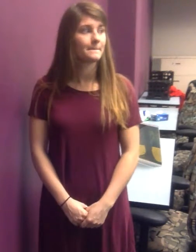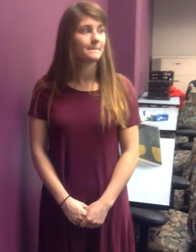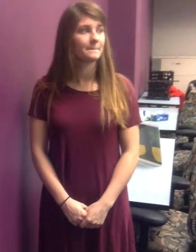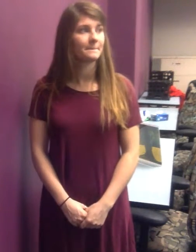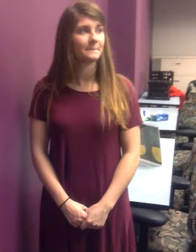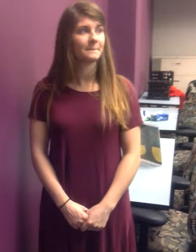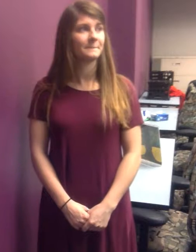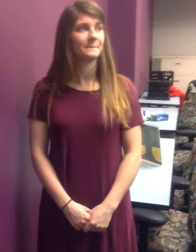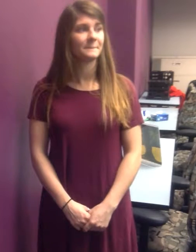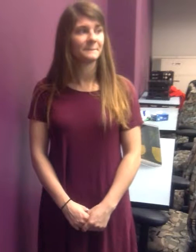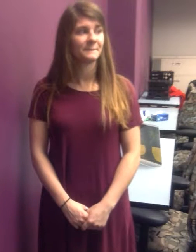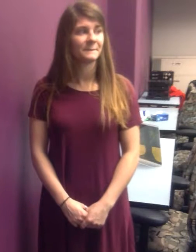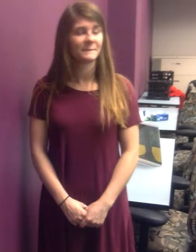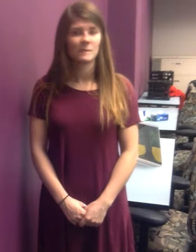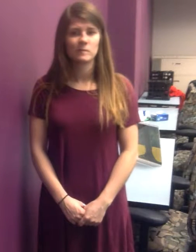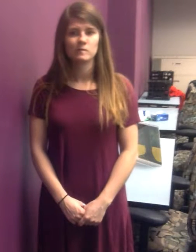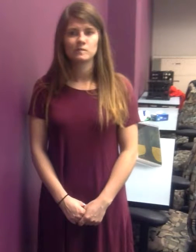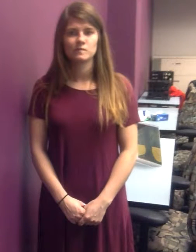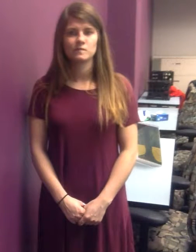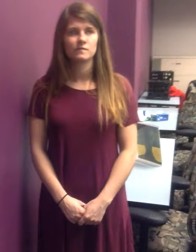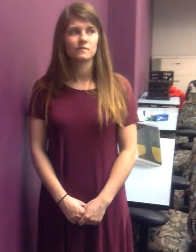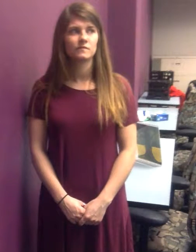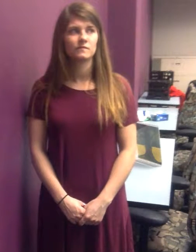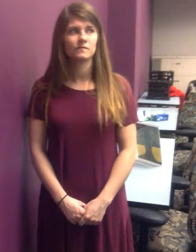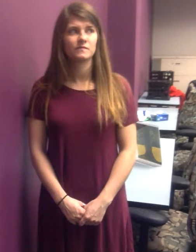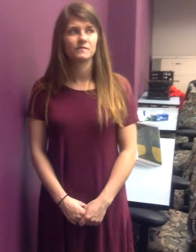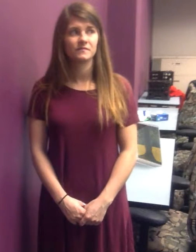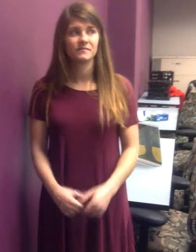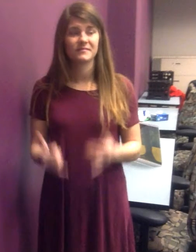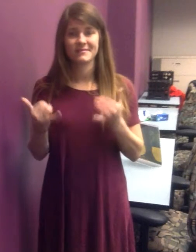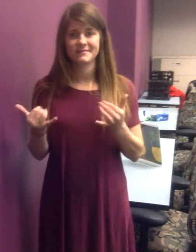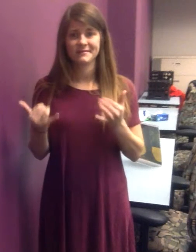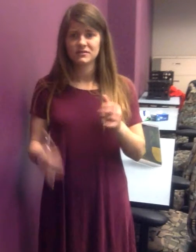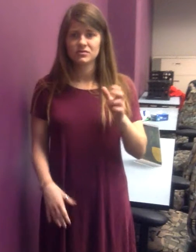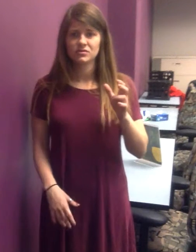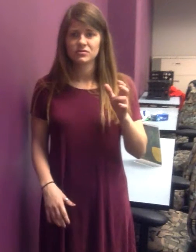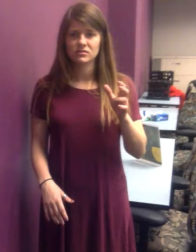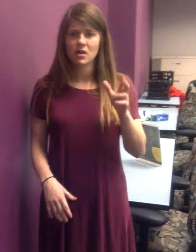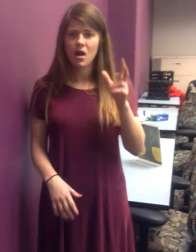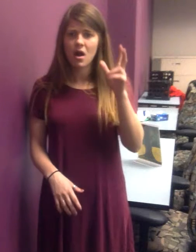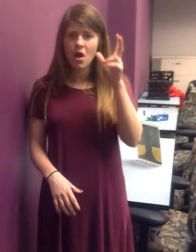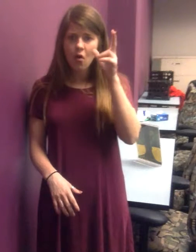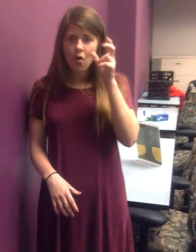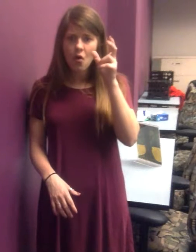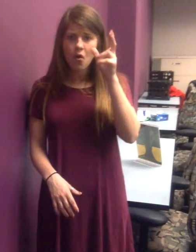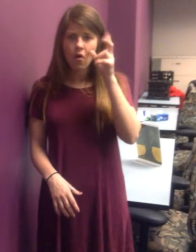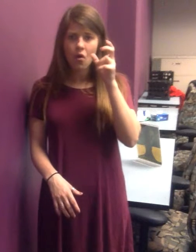the skeptic mantra attacking climate science and cap-and-trade. And taxing America to death on